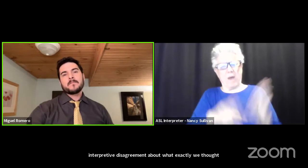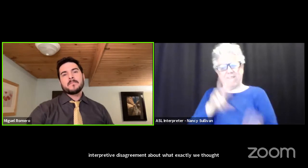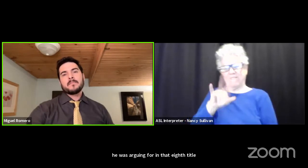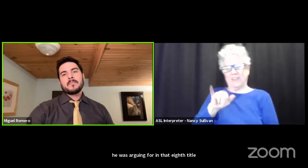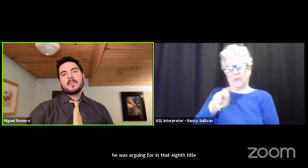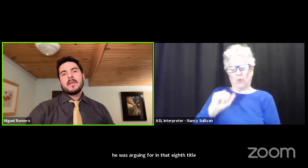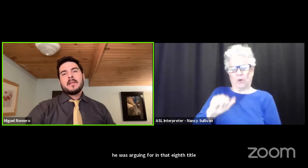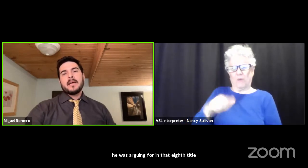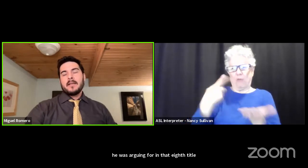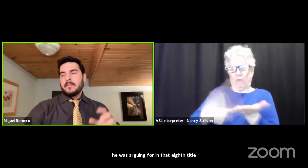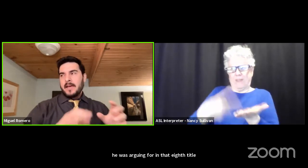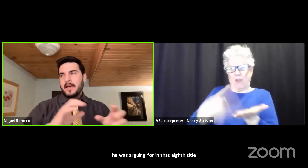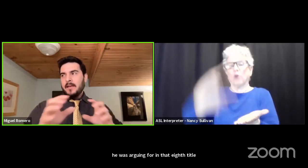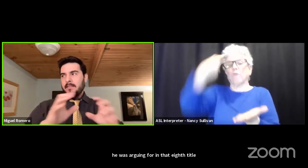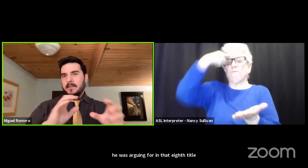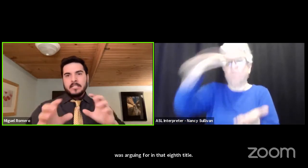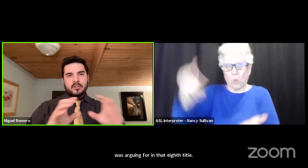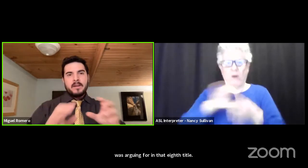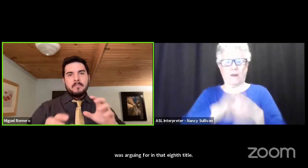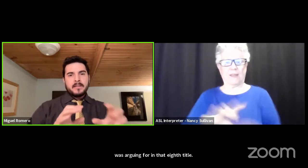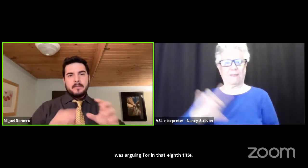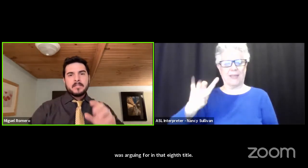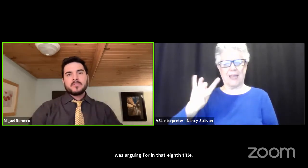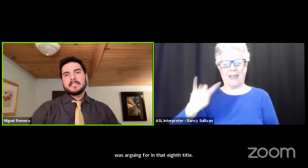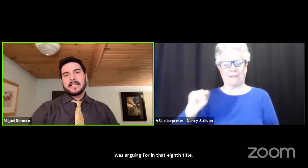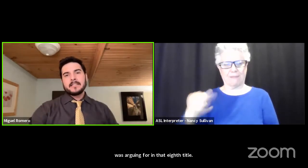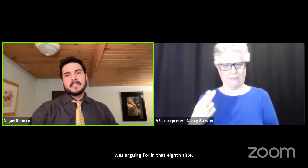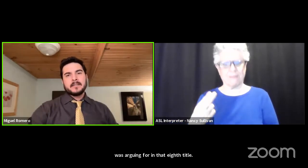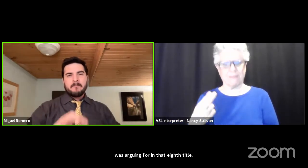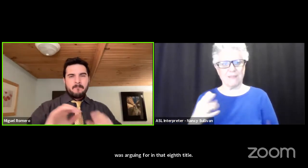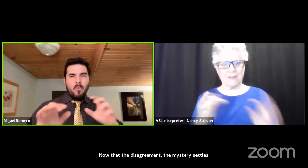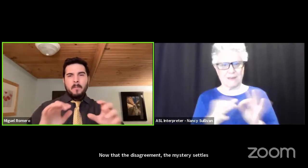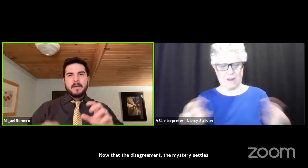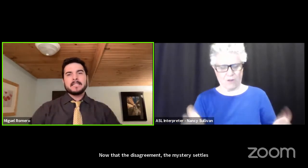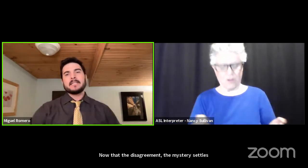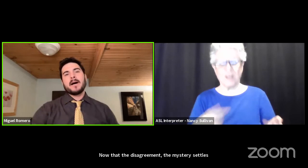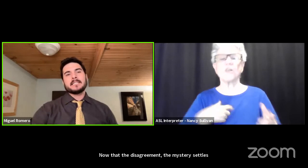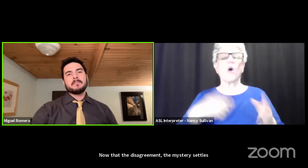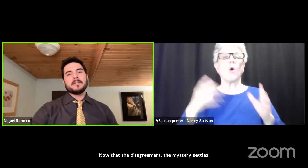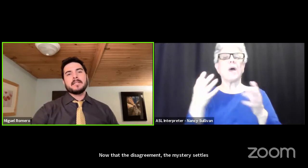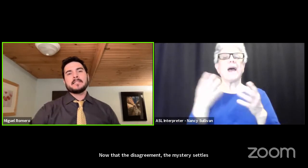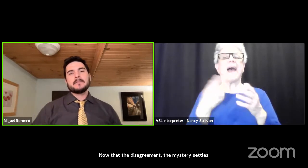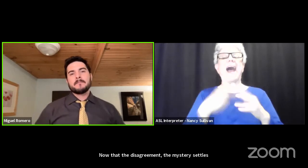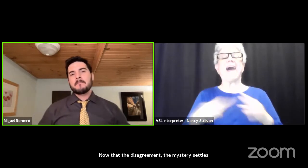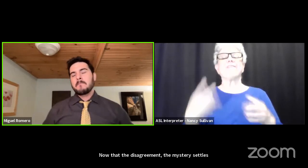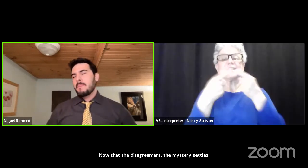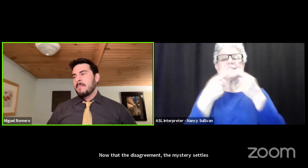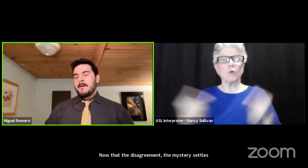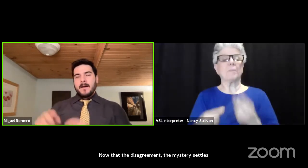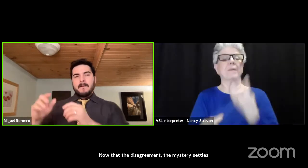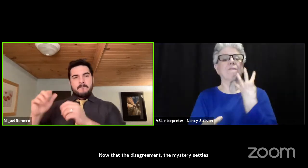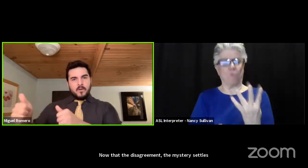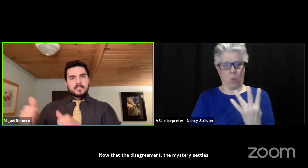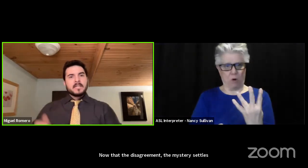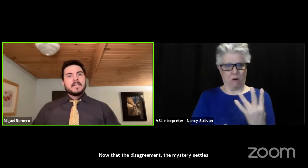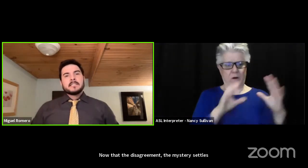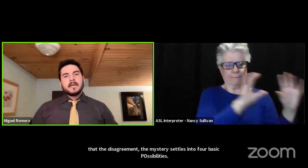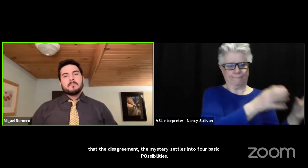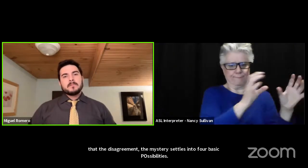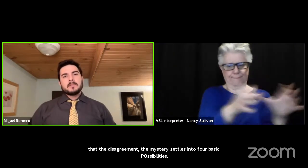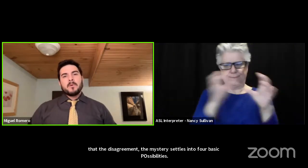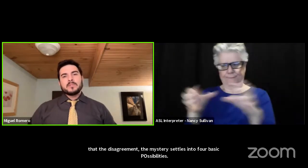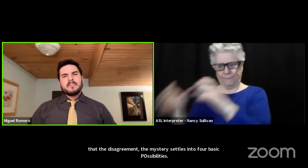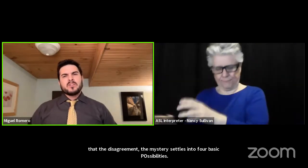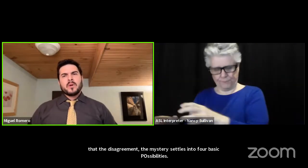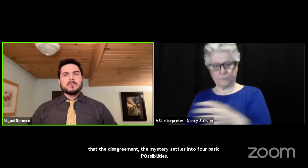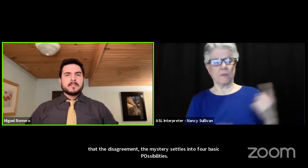title. Now, the mystery settles into four basic possibilities. First,